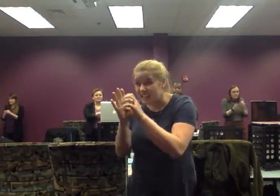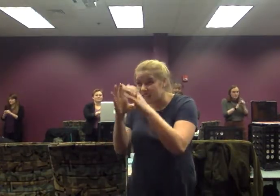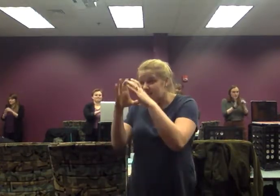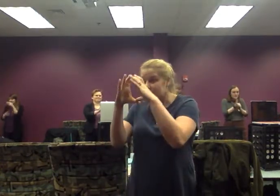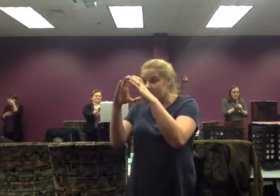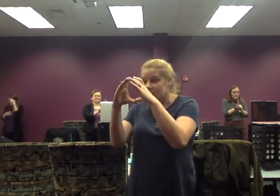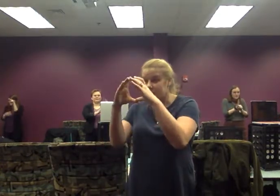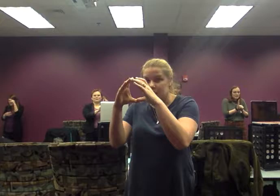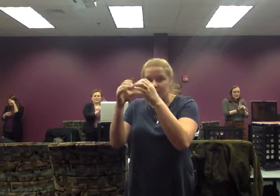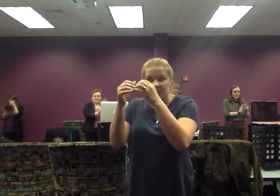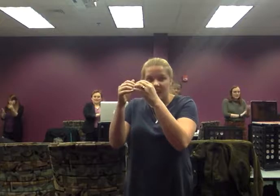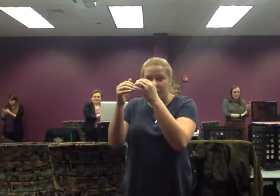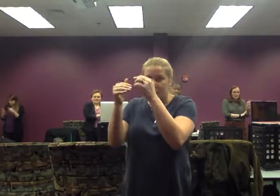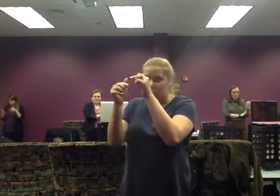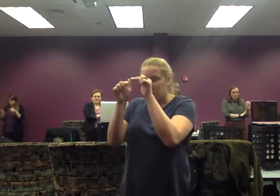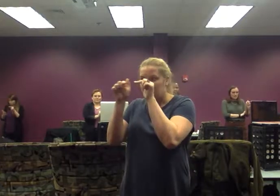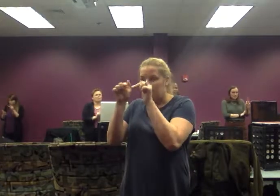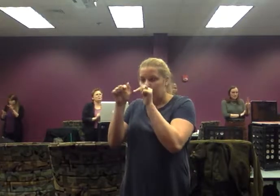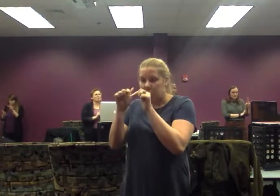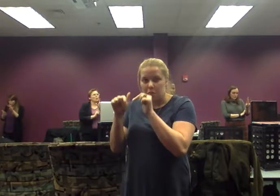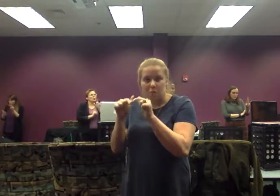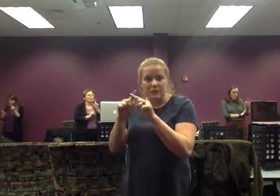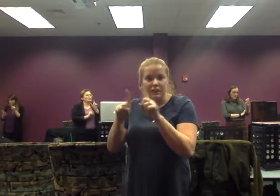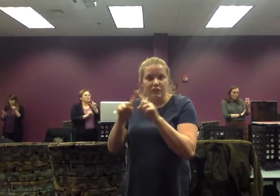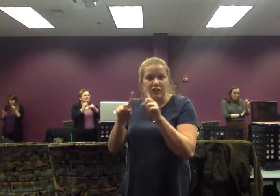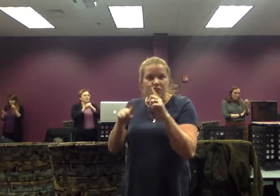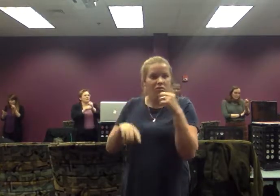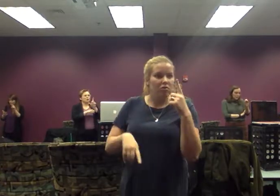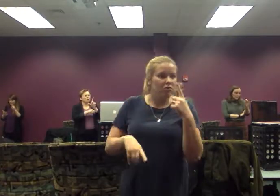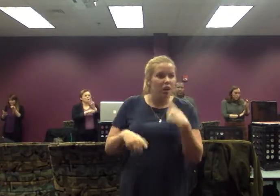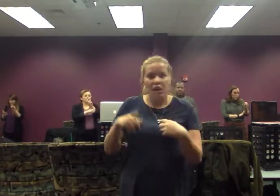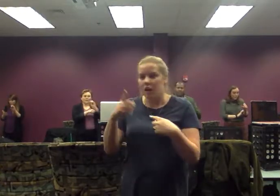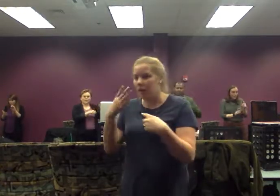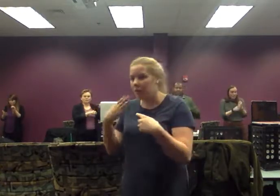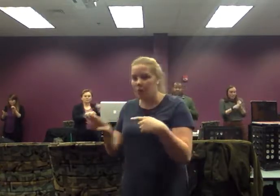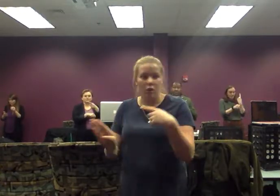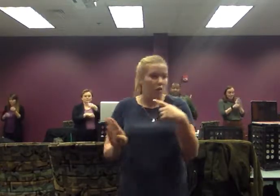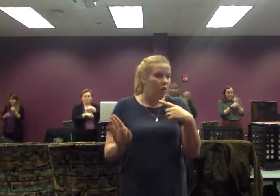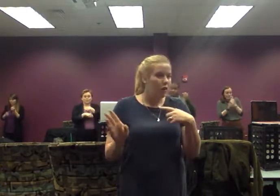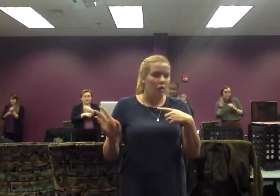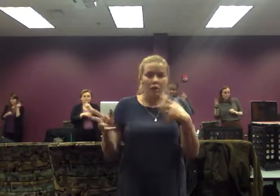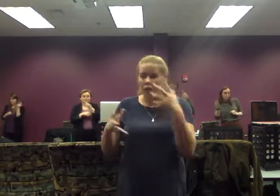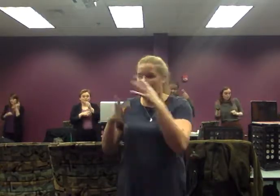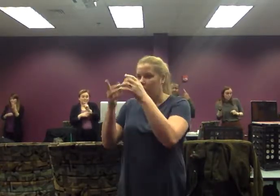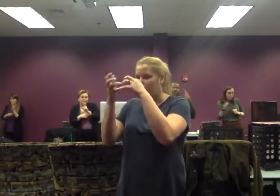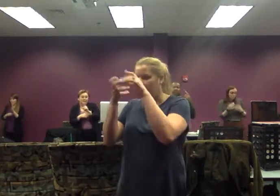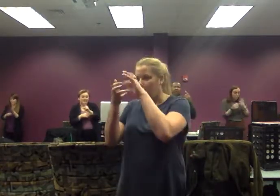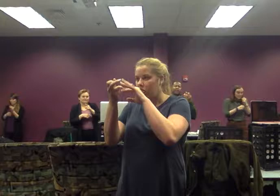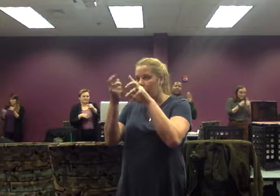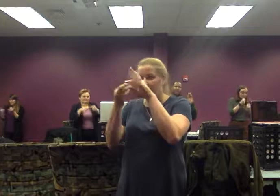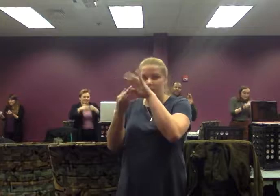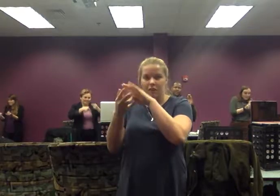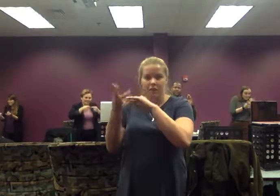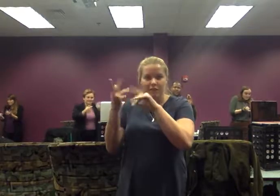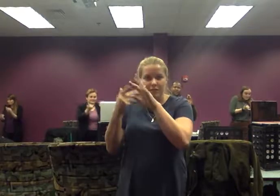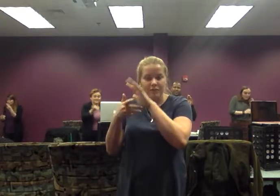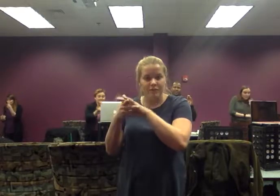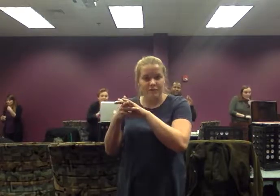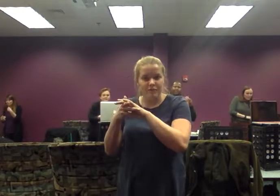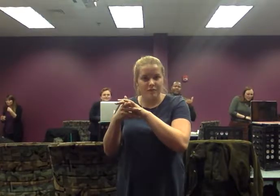2000 was blue, this year went red. Does that mean that all the people in New Mexico have now shifted